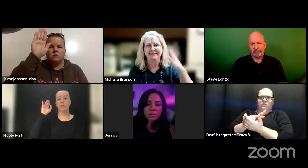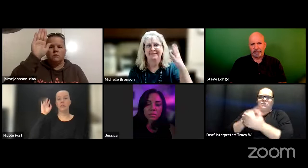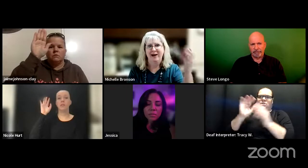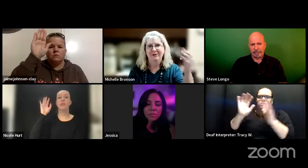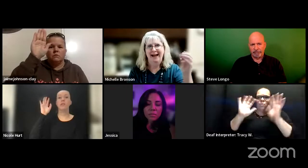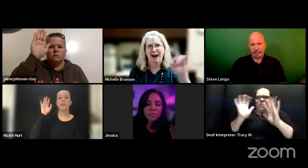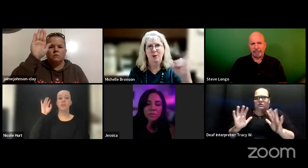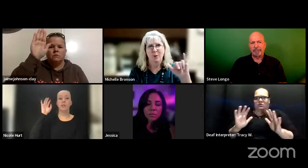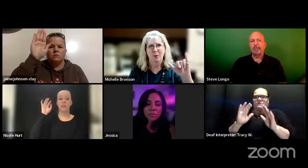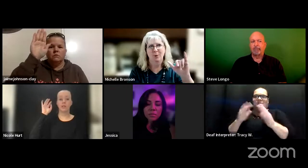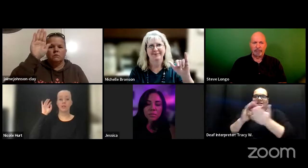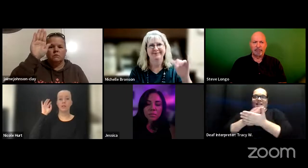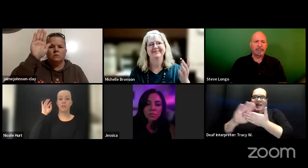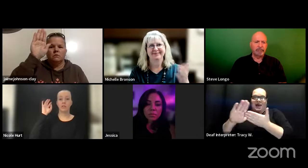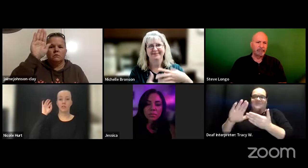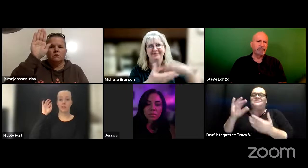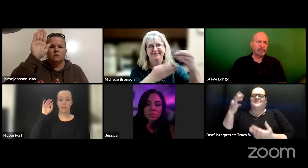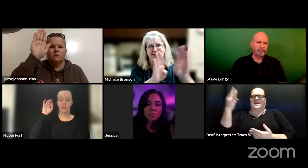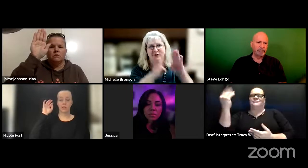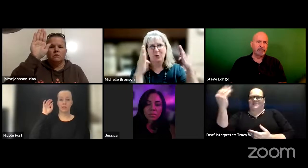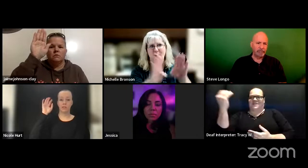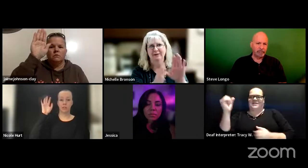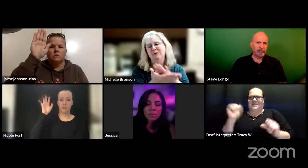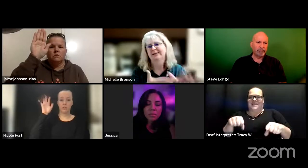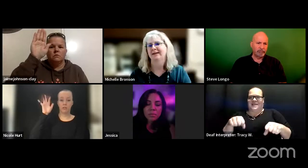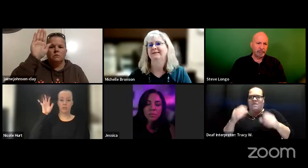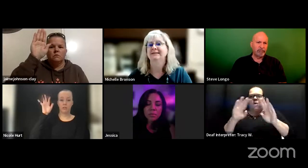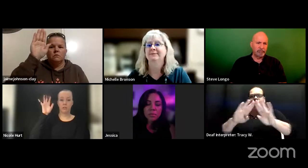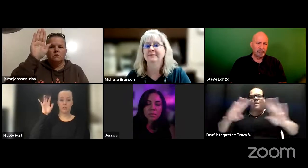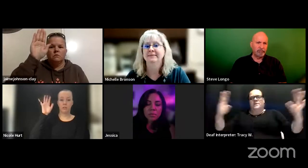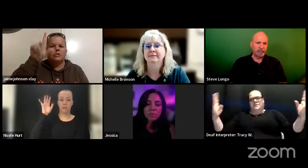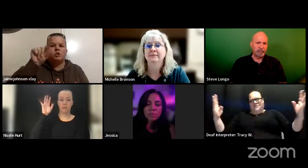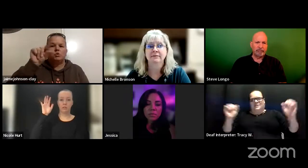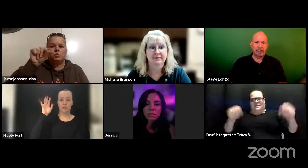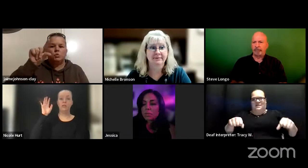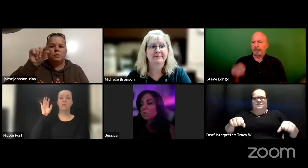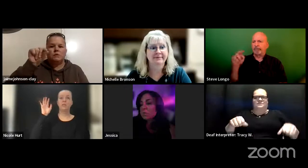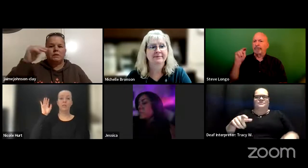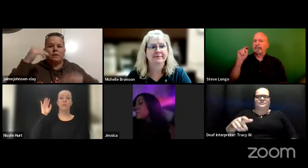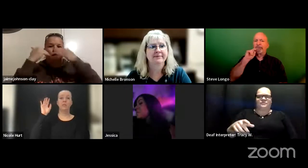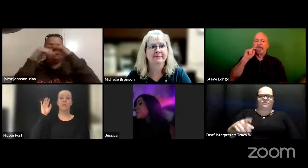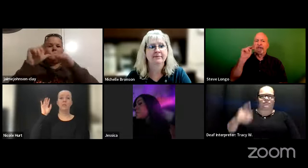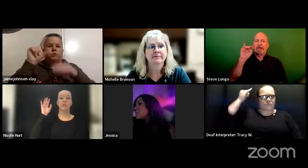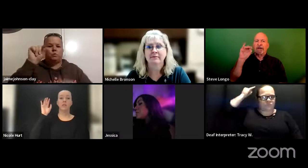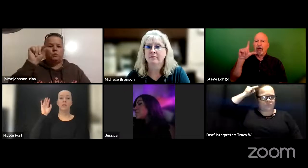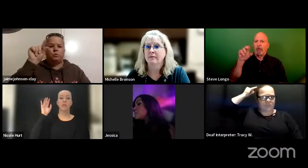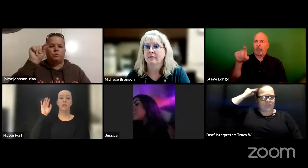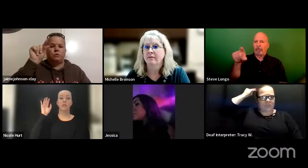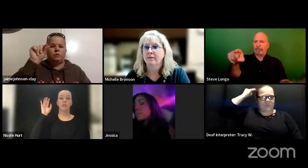the kitchen, and if the weather is nice, outside as well. So it'll be very, very nice.